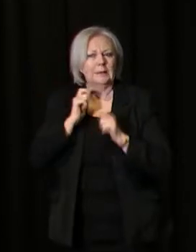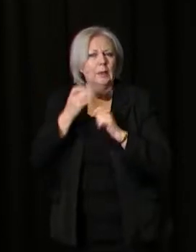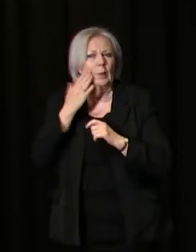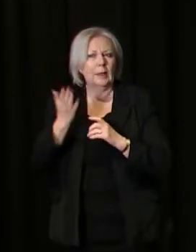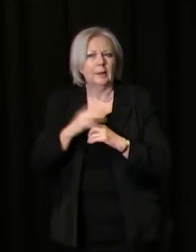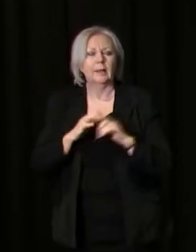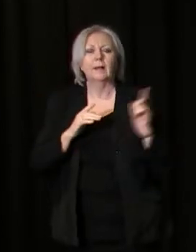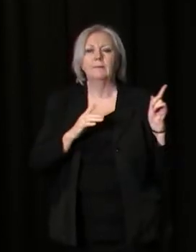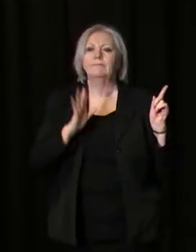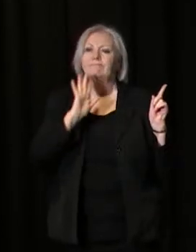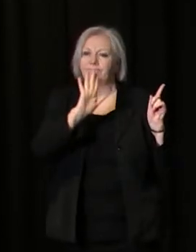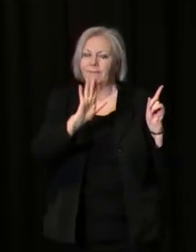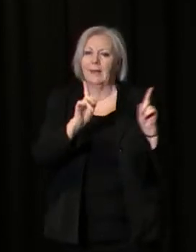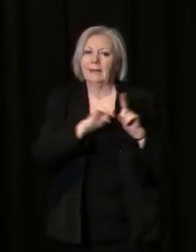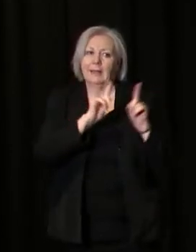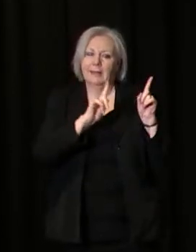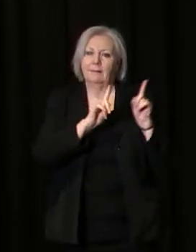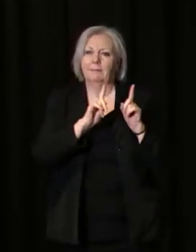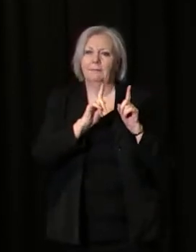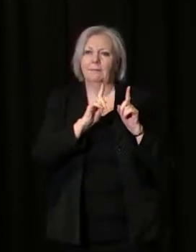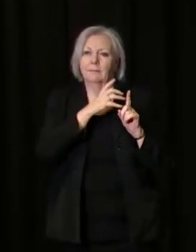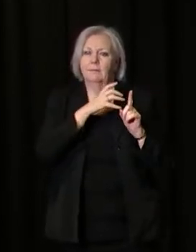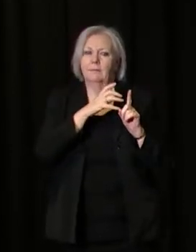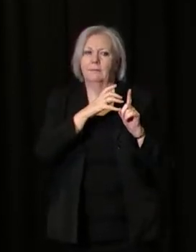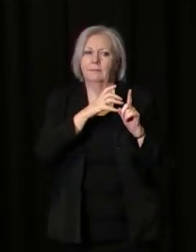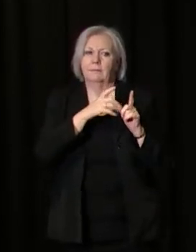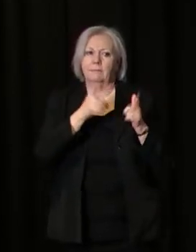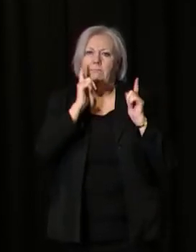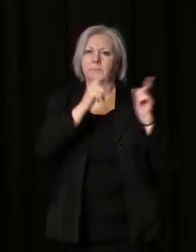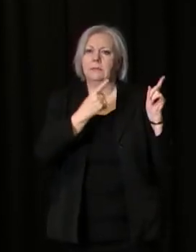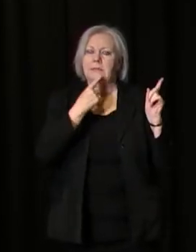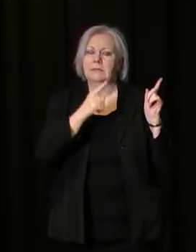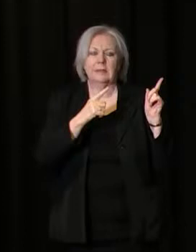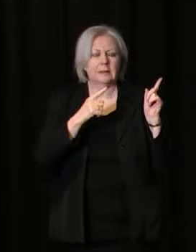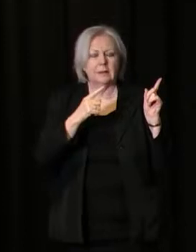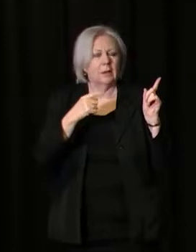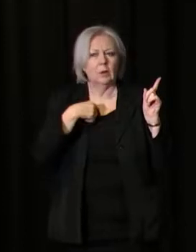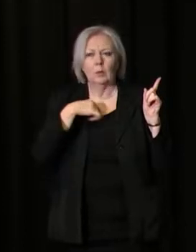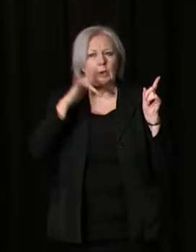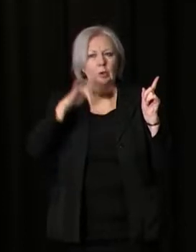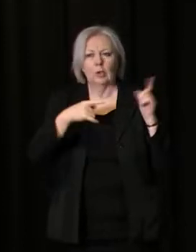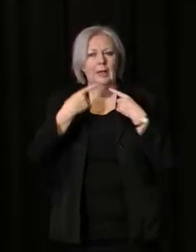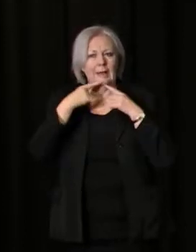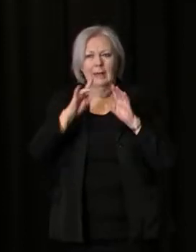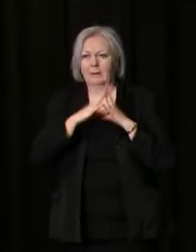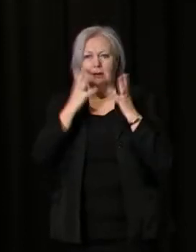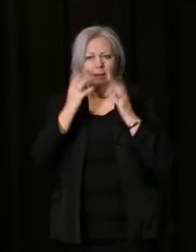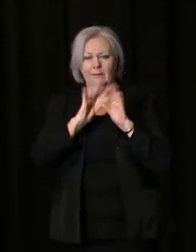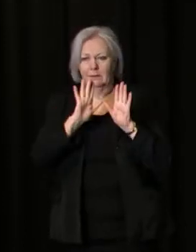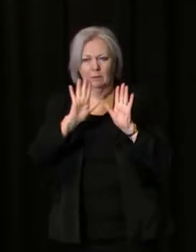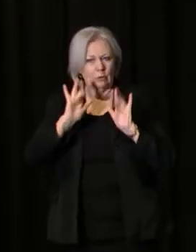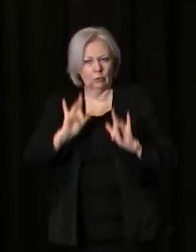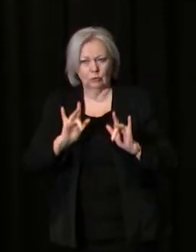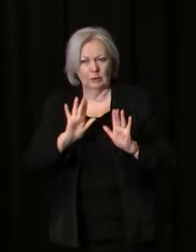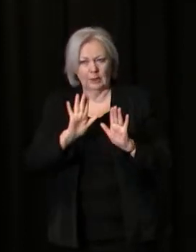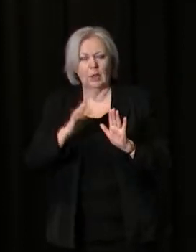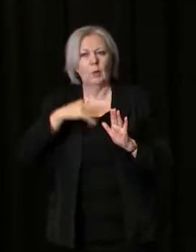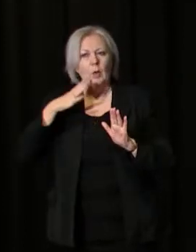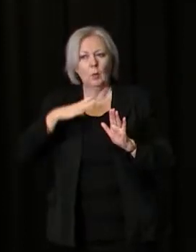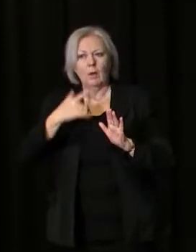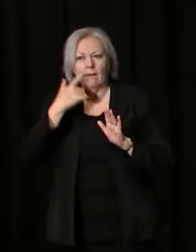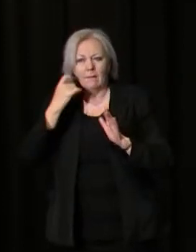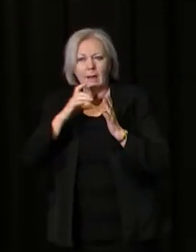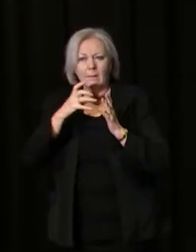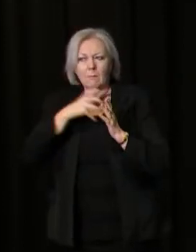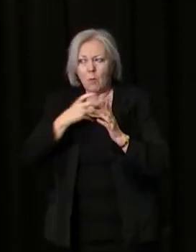here to make announcements about those, but certainly there's work underway, and when that work is all finished and the 1st of